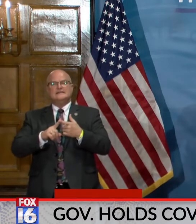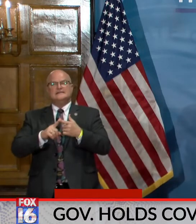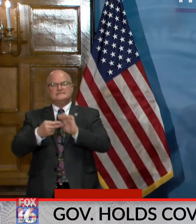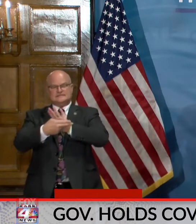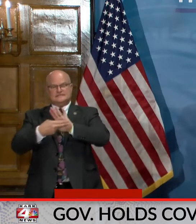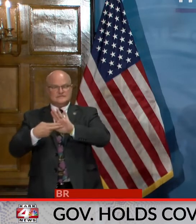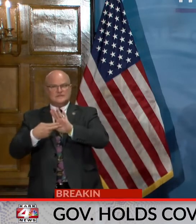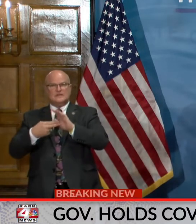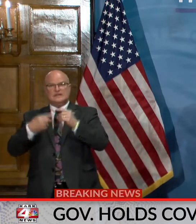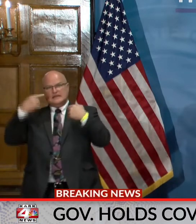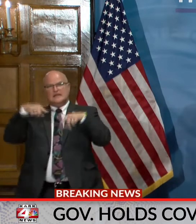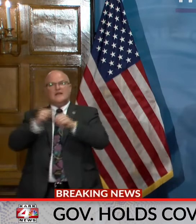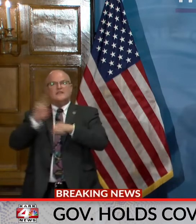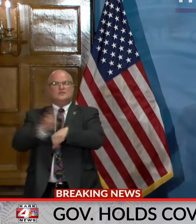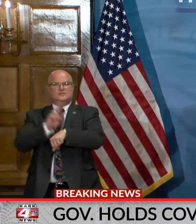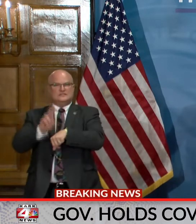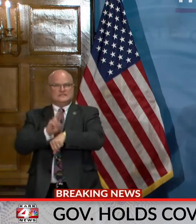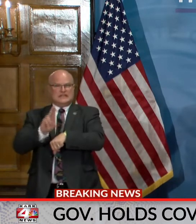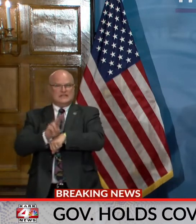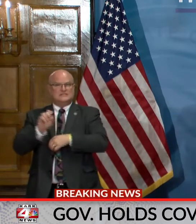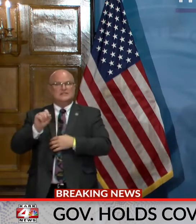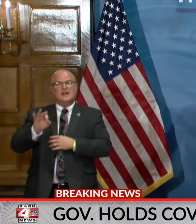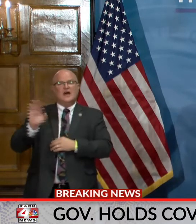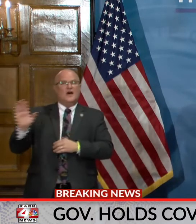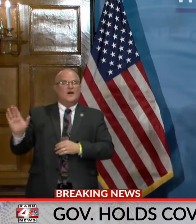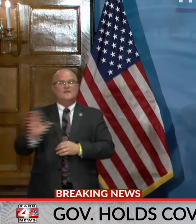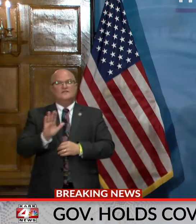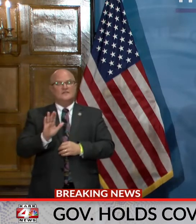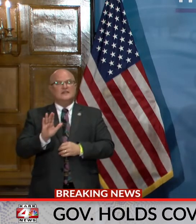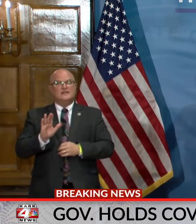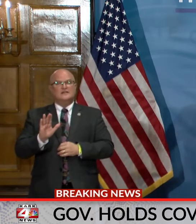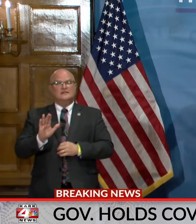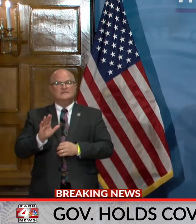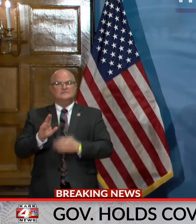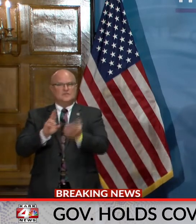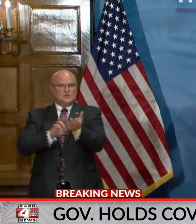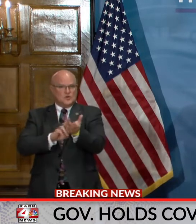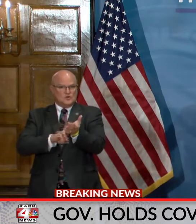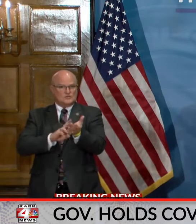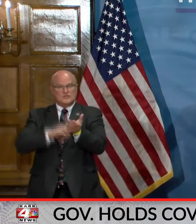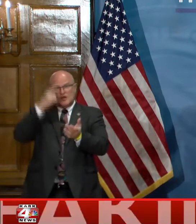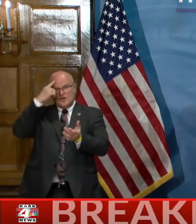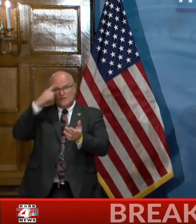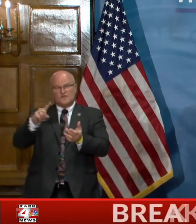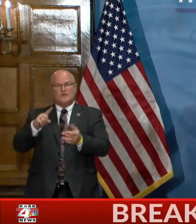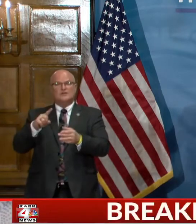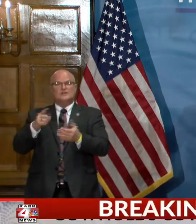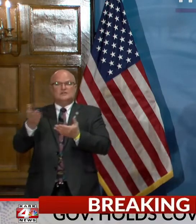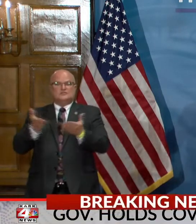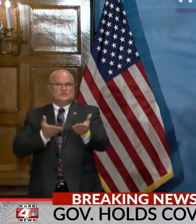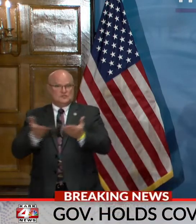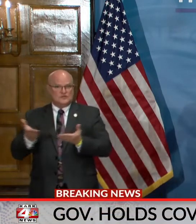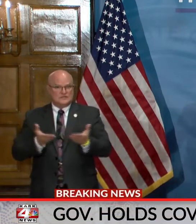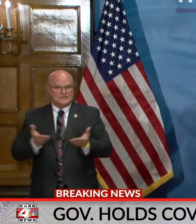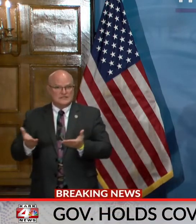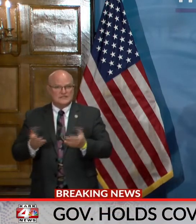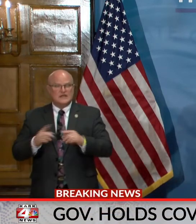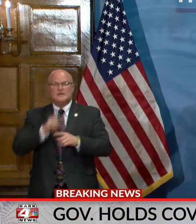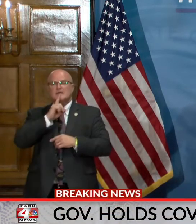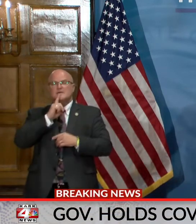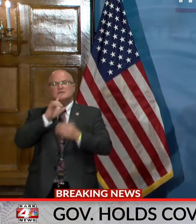consistent with their utilization of their nurses for on-bed services, but to